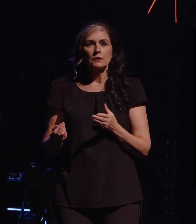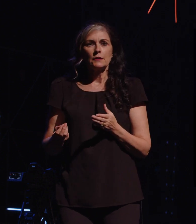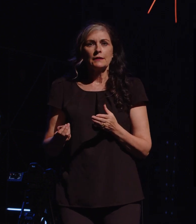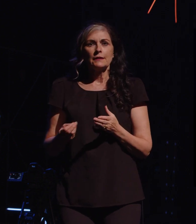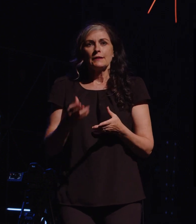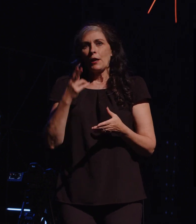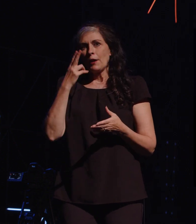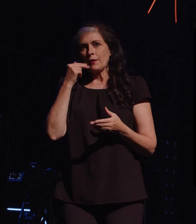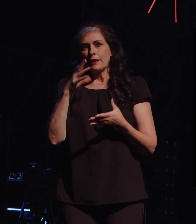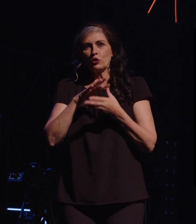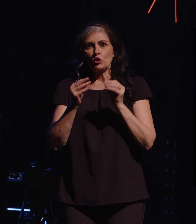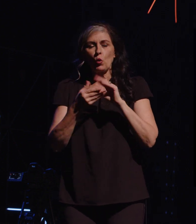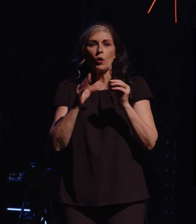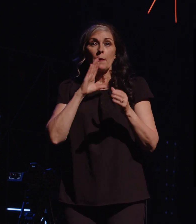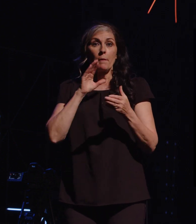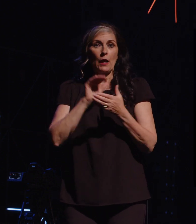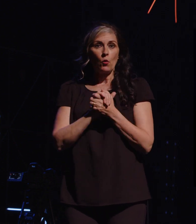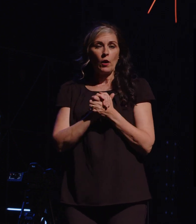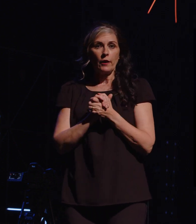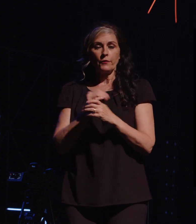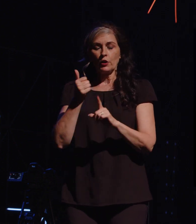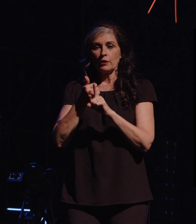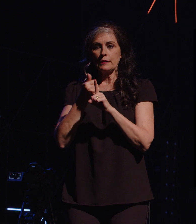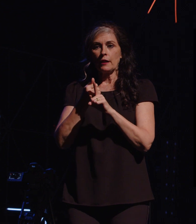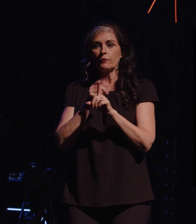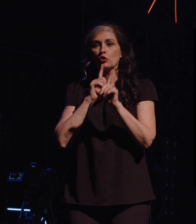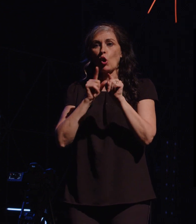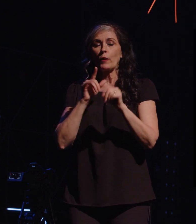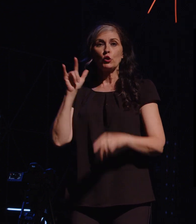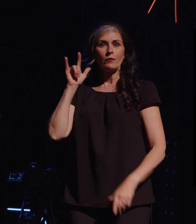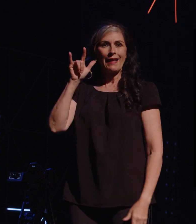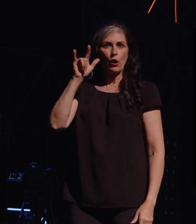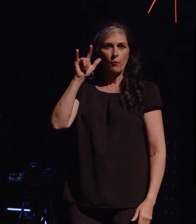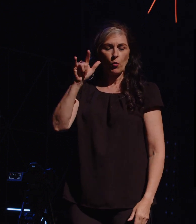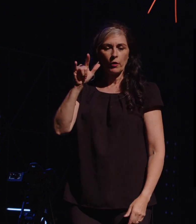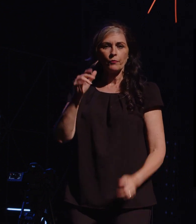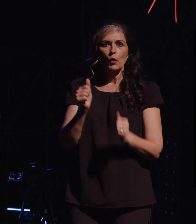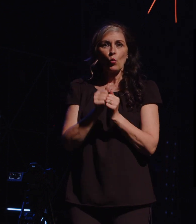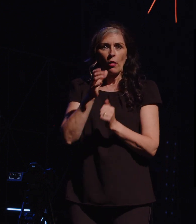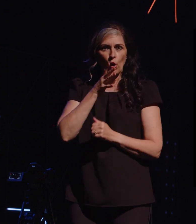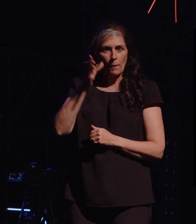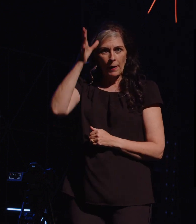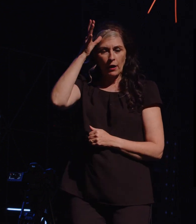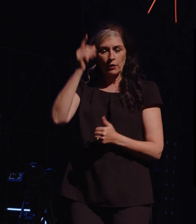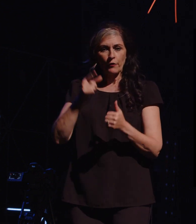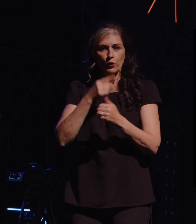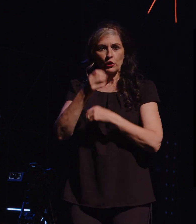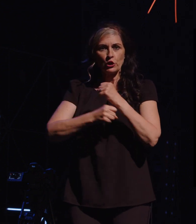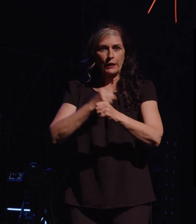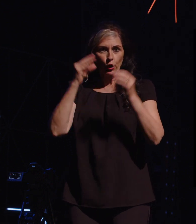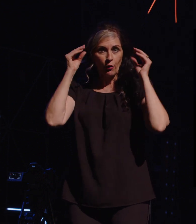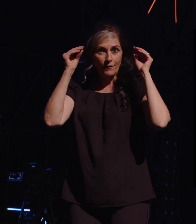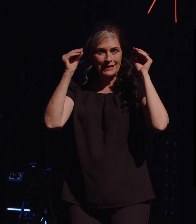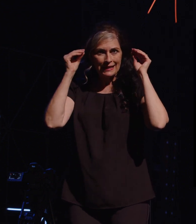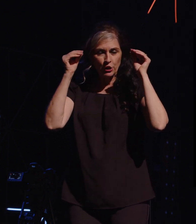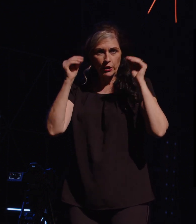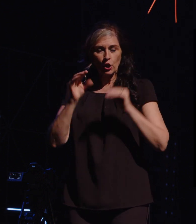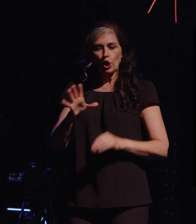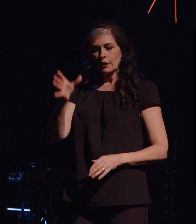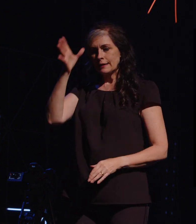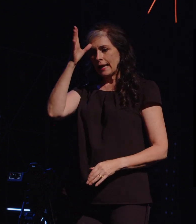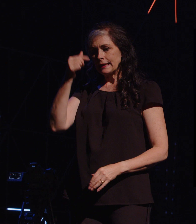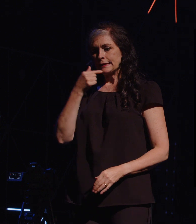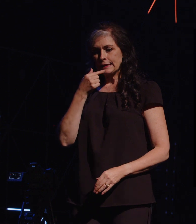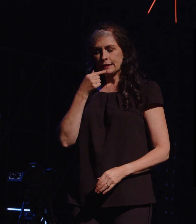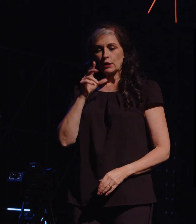Funny story, my wife, when she was on her way to the airport with her parents, our first year teaching, her dad said,